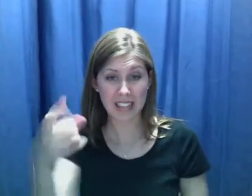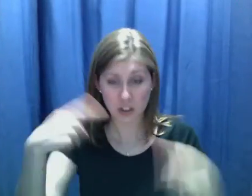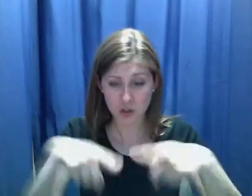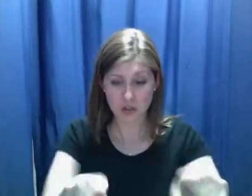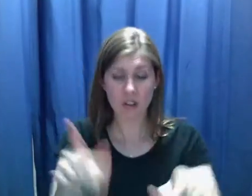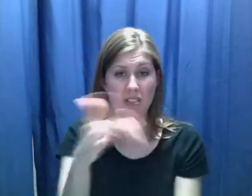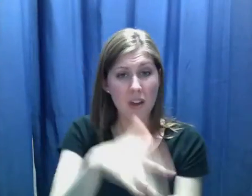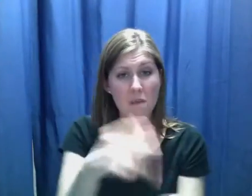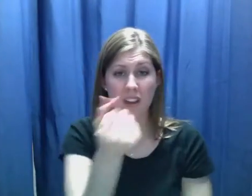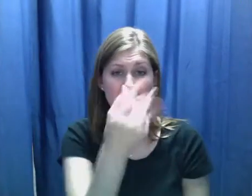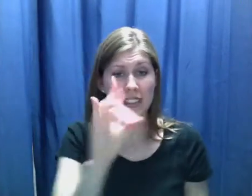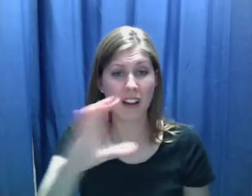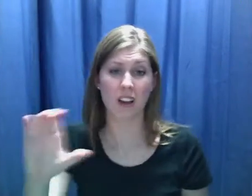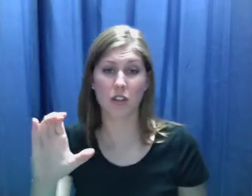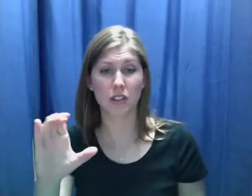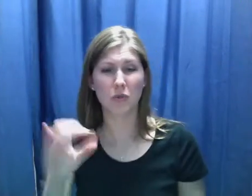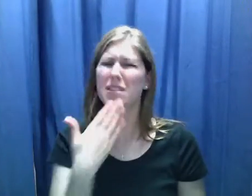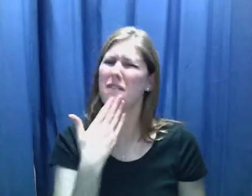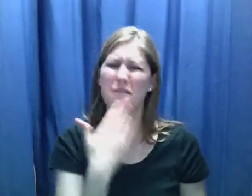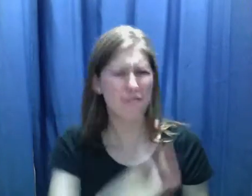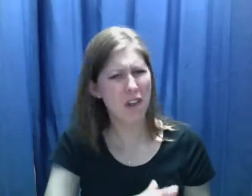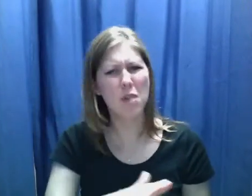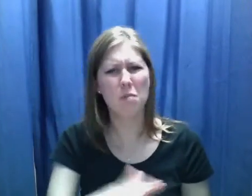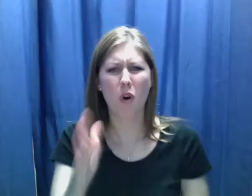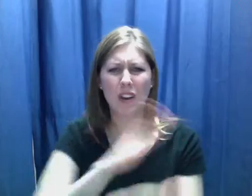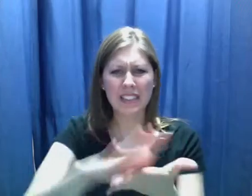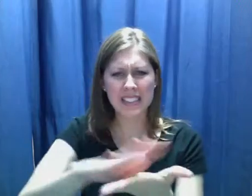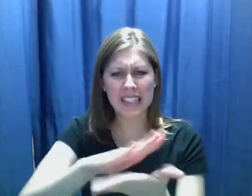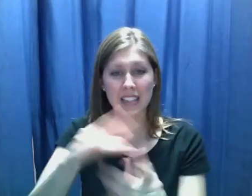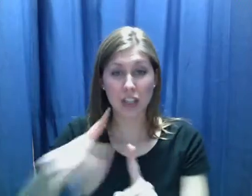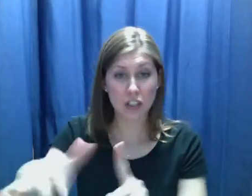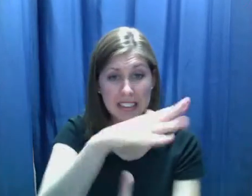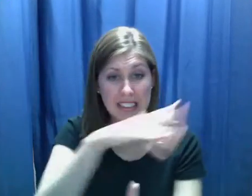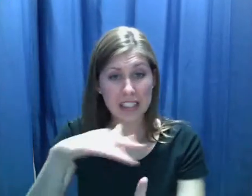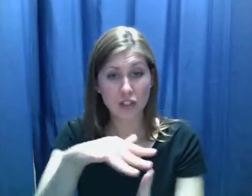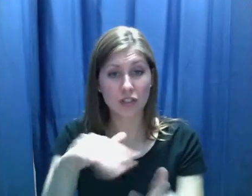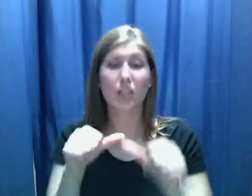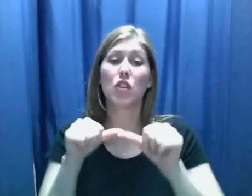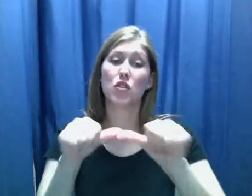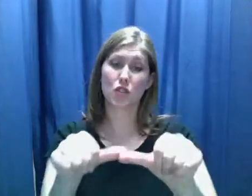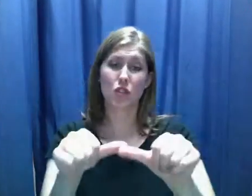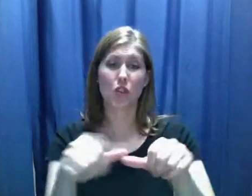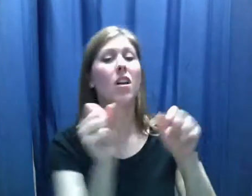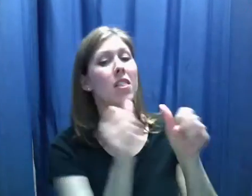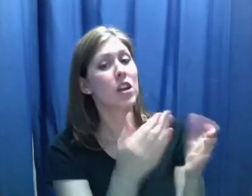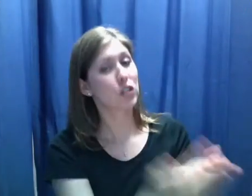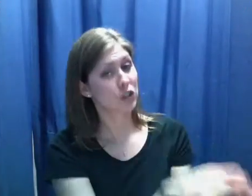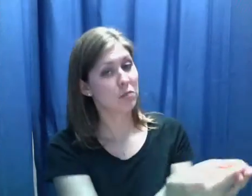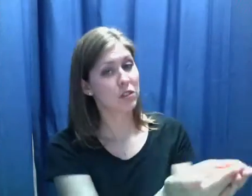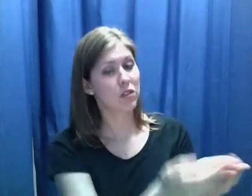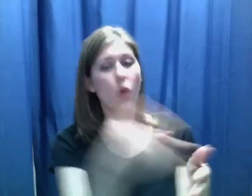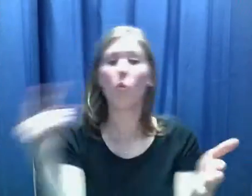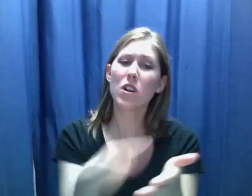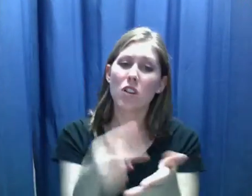was the very poor sanitation conditions endured on the ships, which often led to epidemics and death